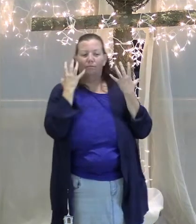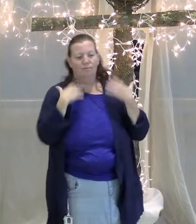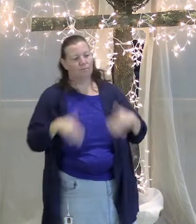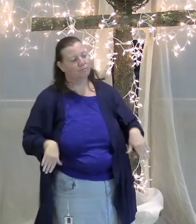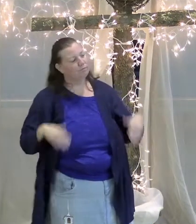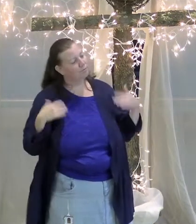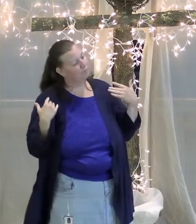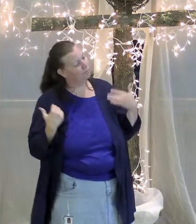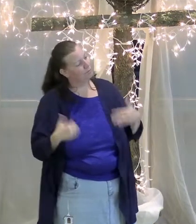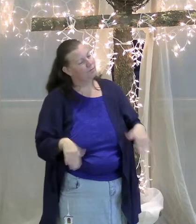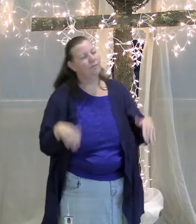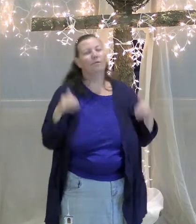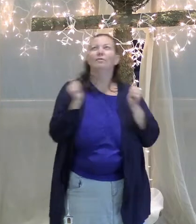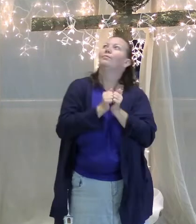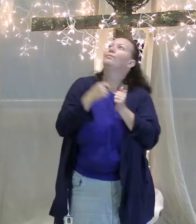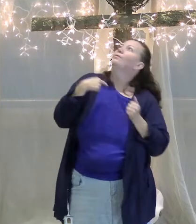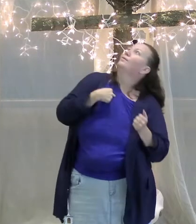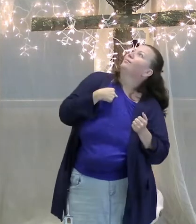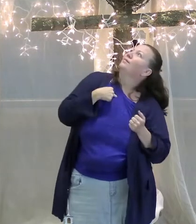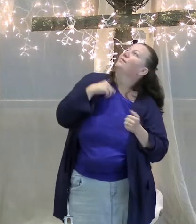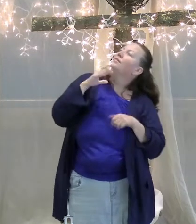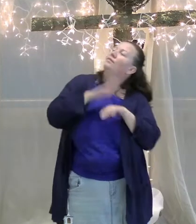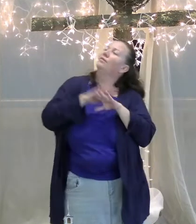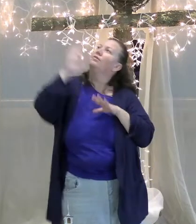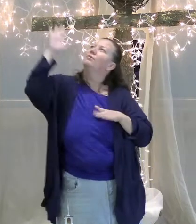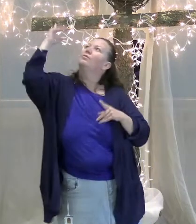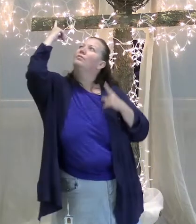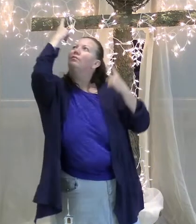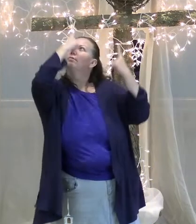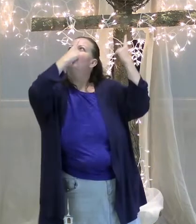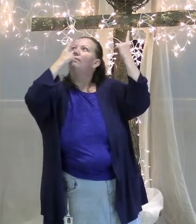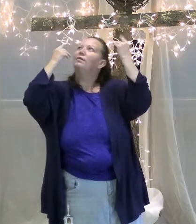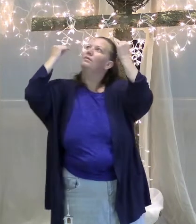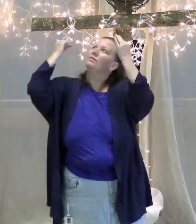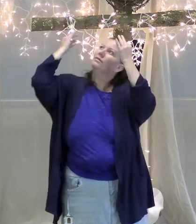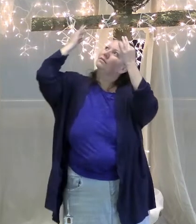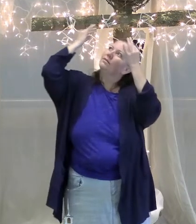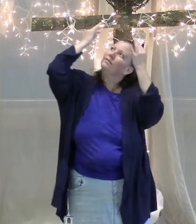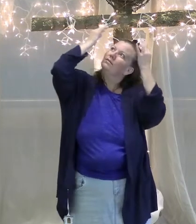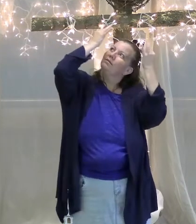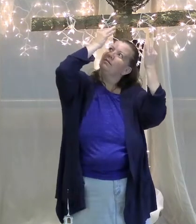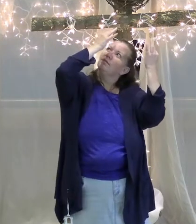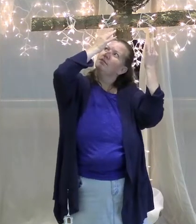Oh, wow. With me on your mind.